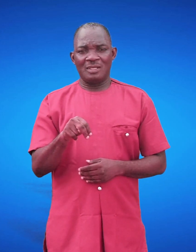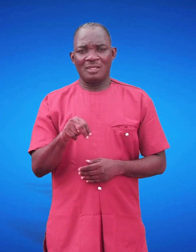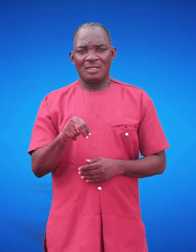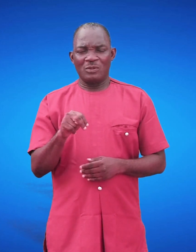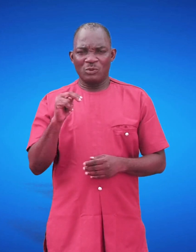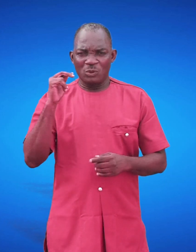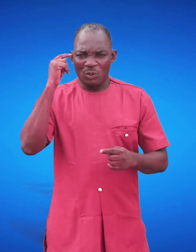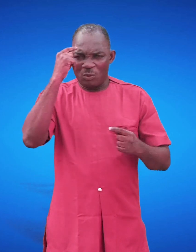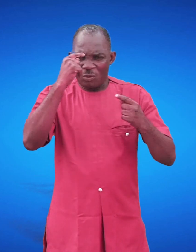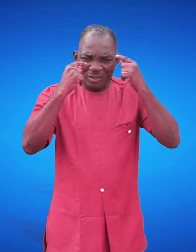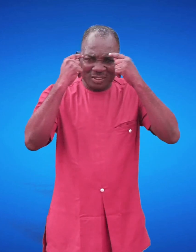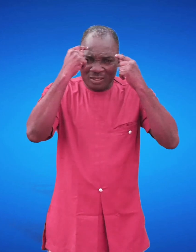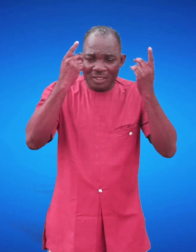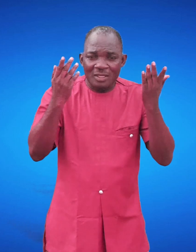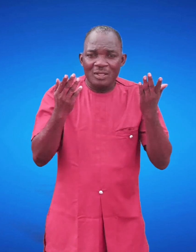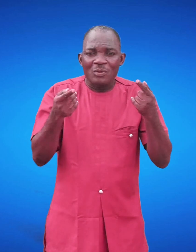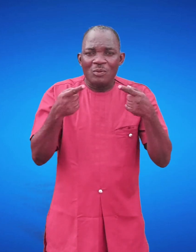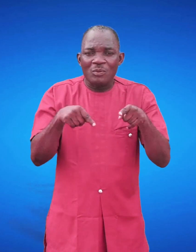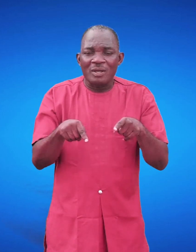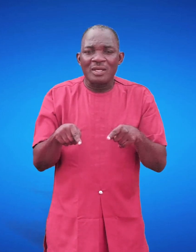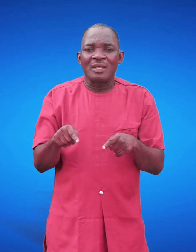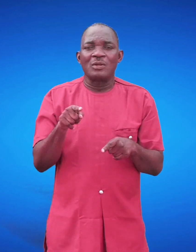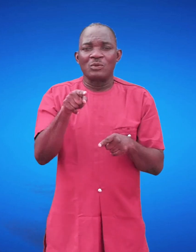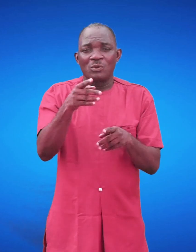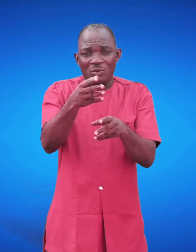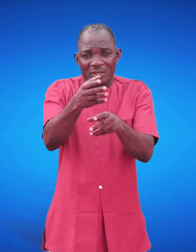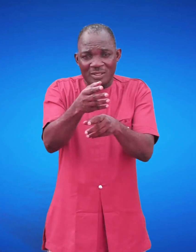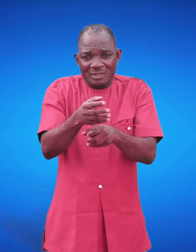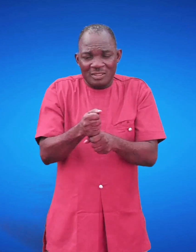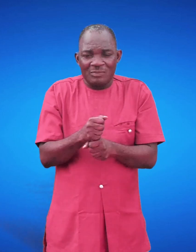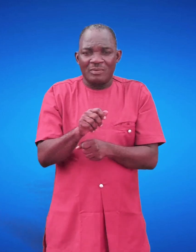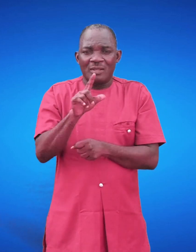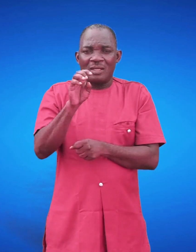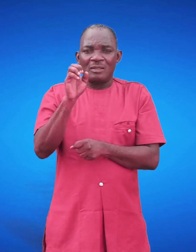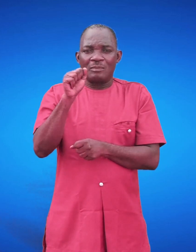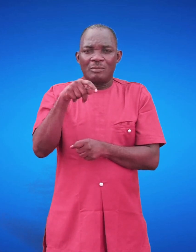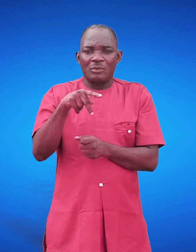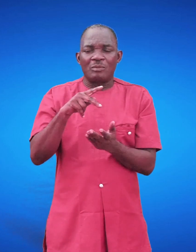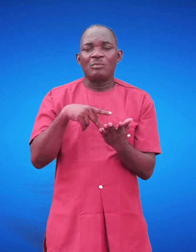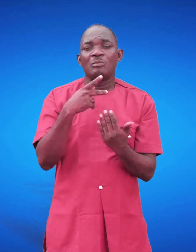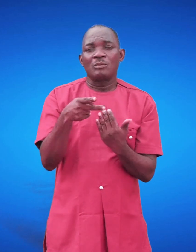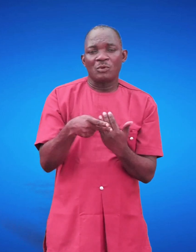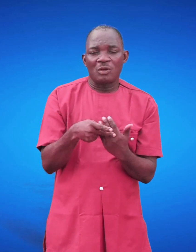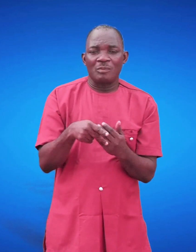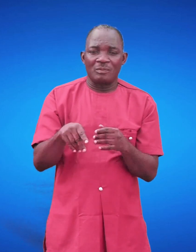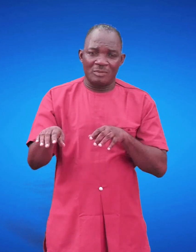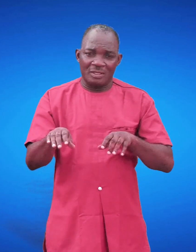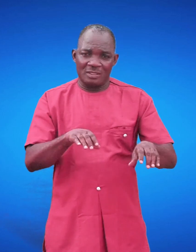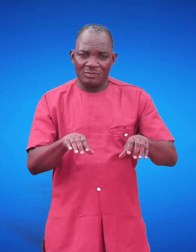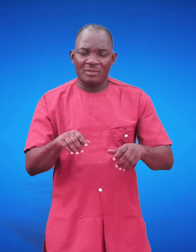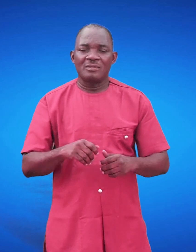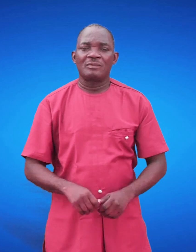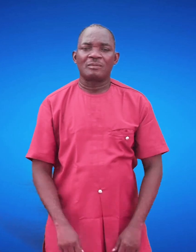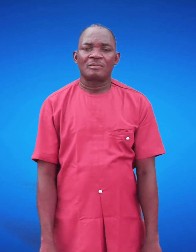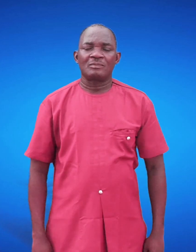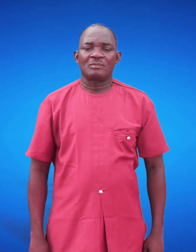into account when accessing LEAP program activities. For